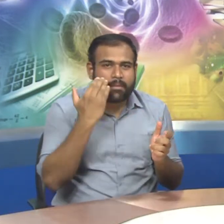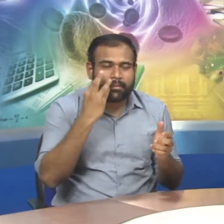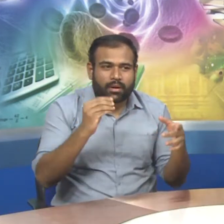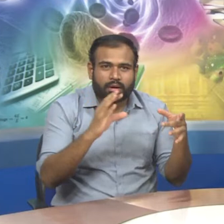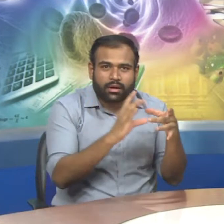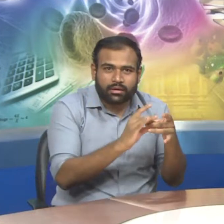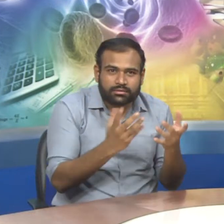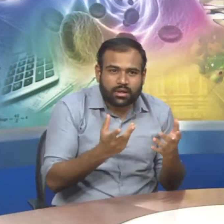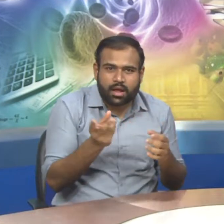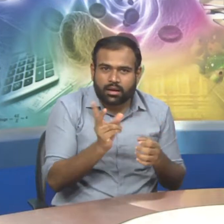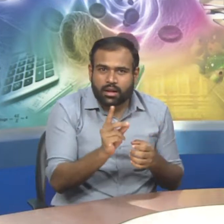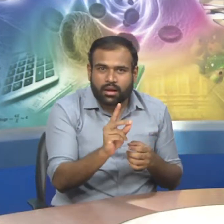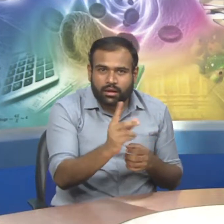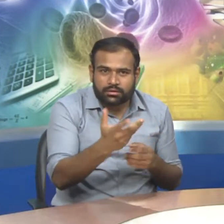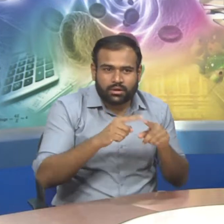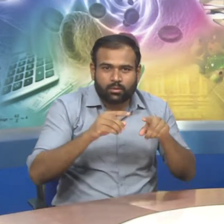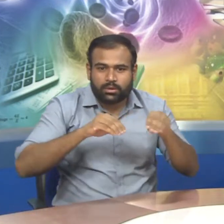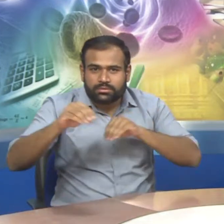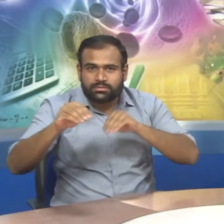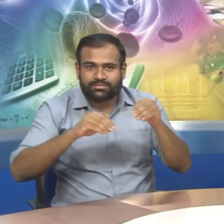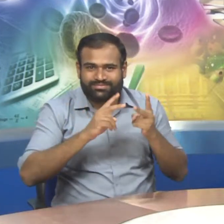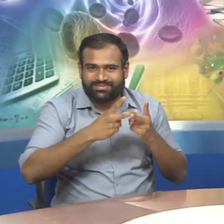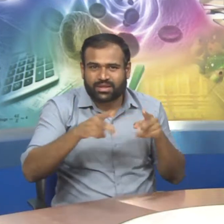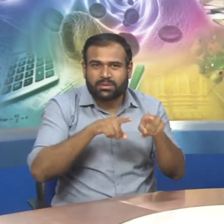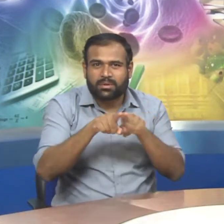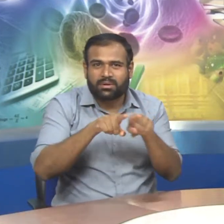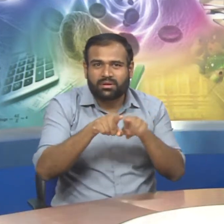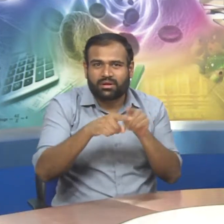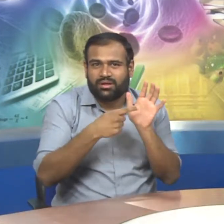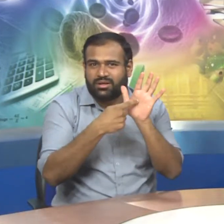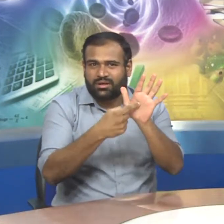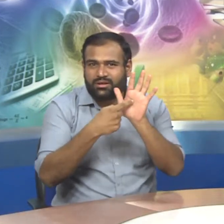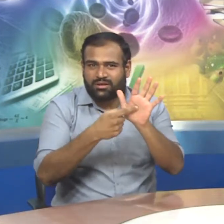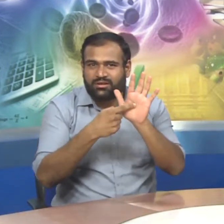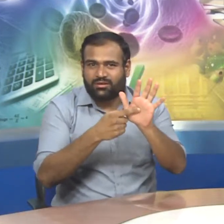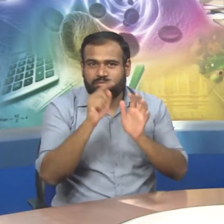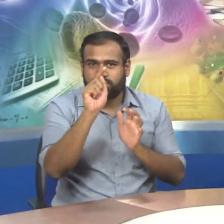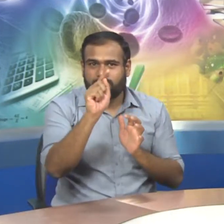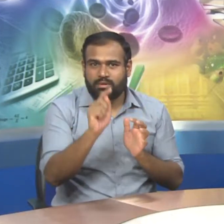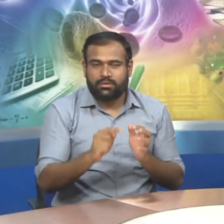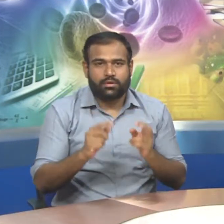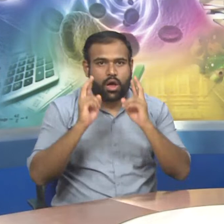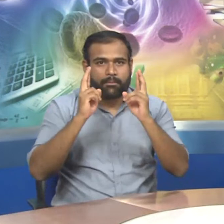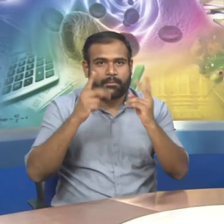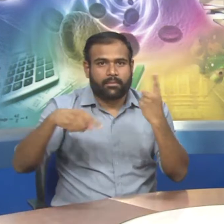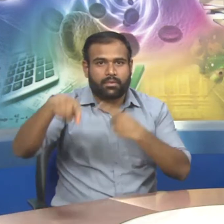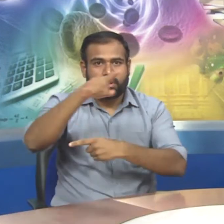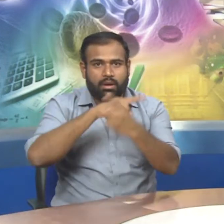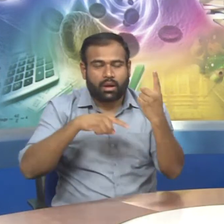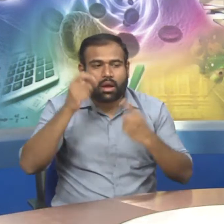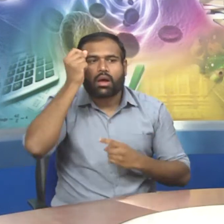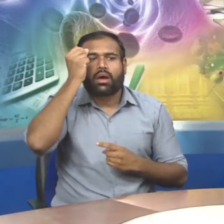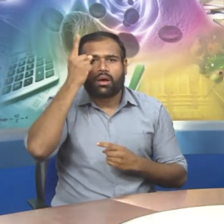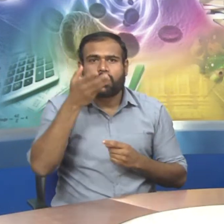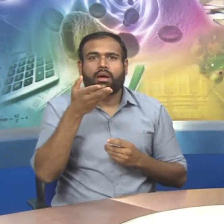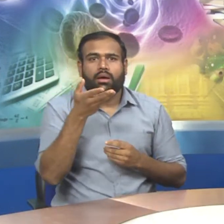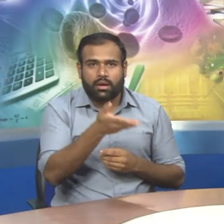and we also learned so many rules about the ISL. I hope you all